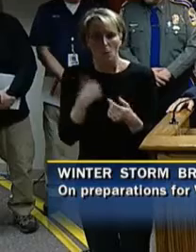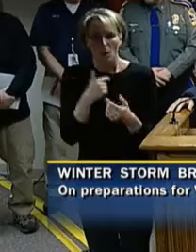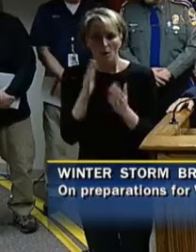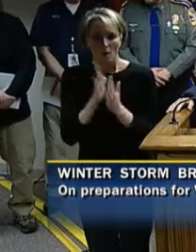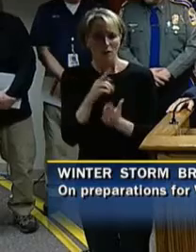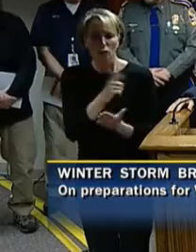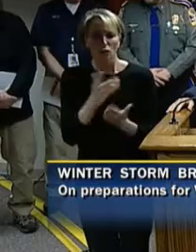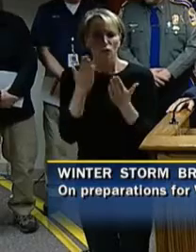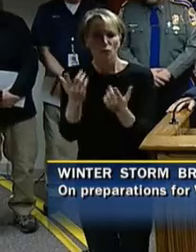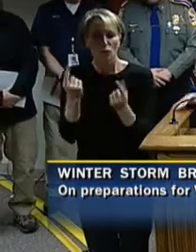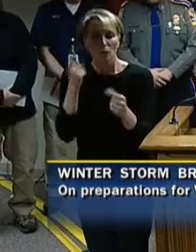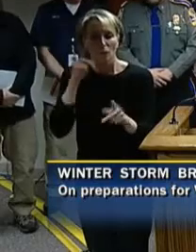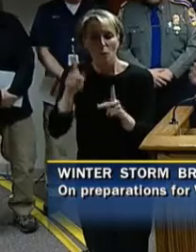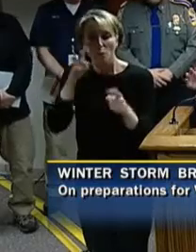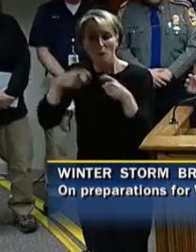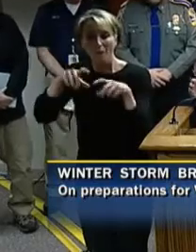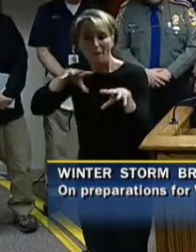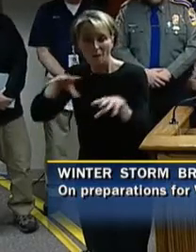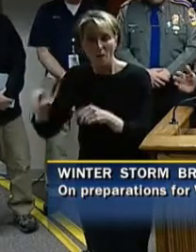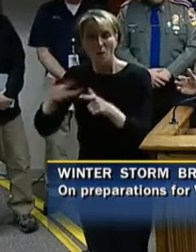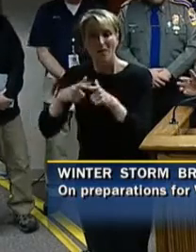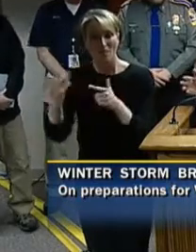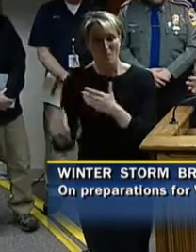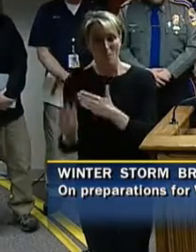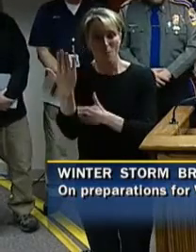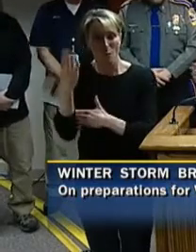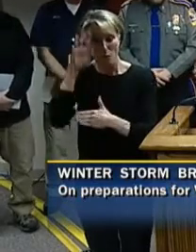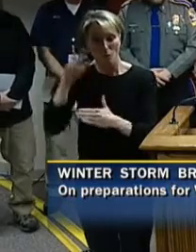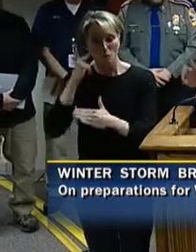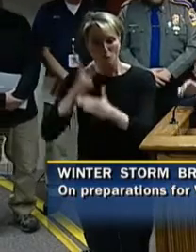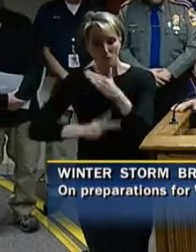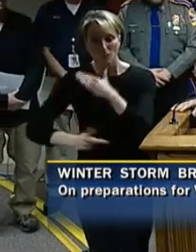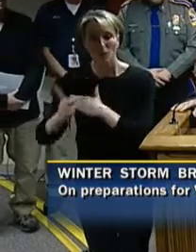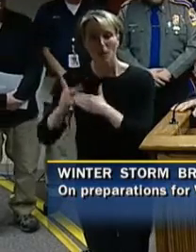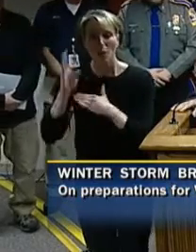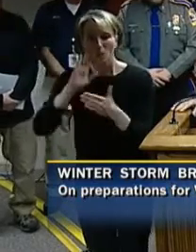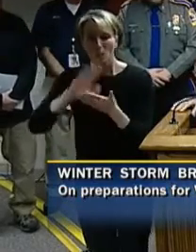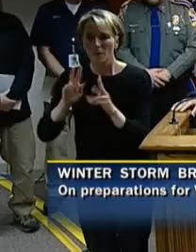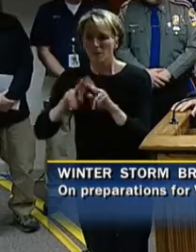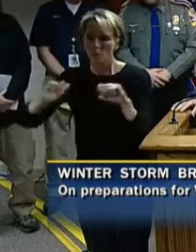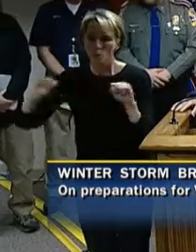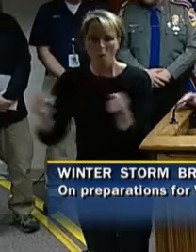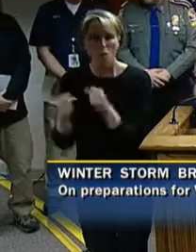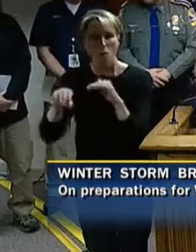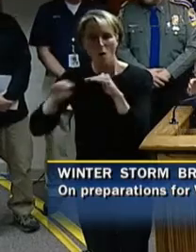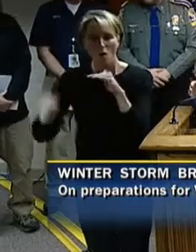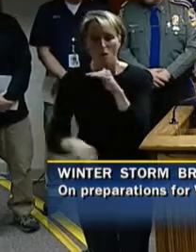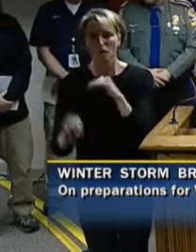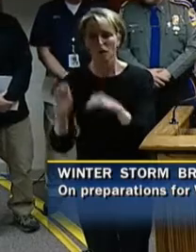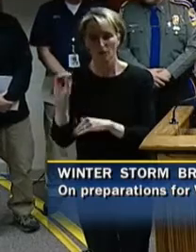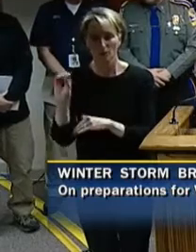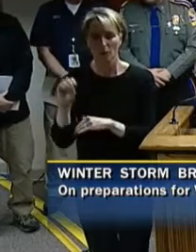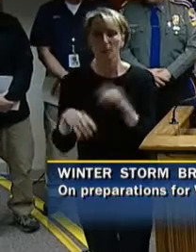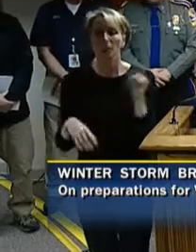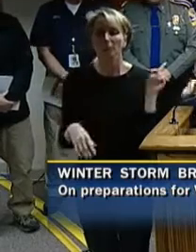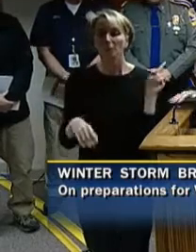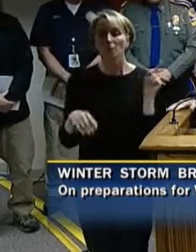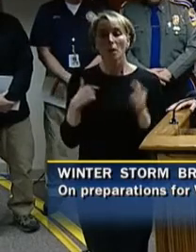below zero? We have multiple warming shelters all over the state. You can find